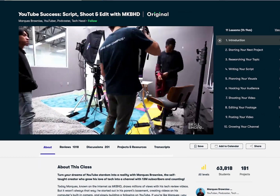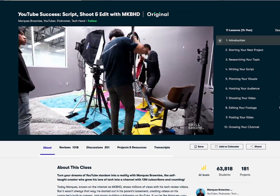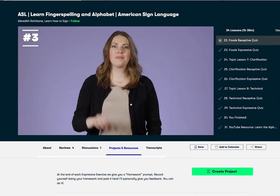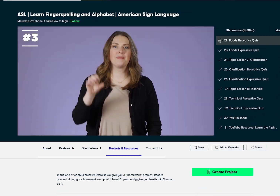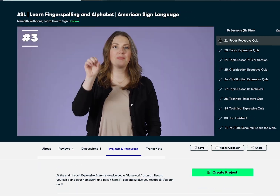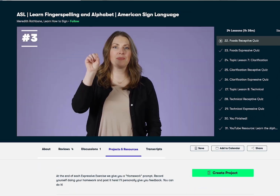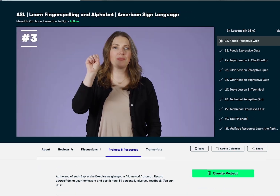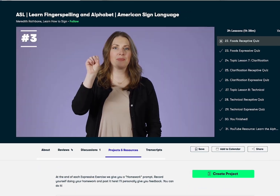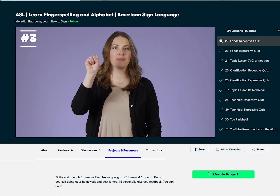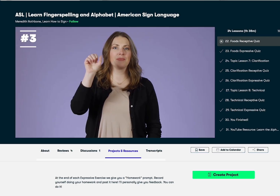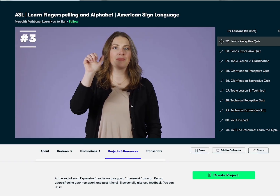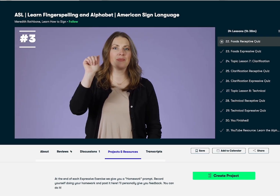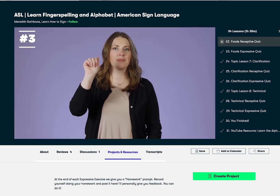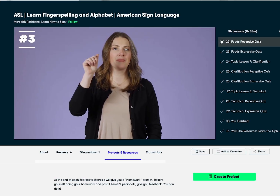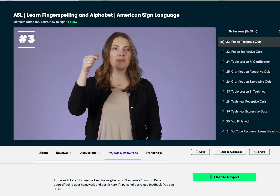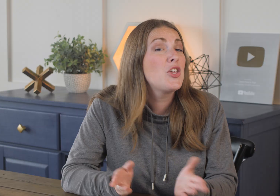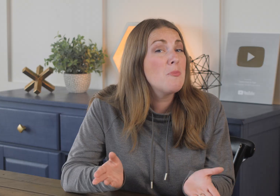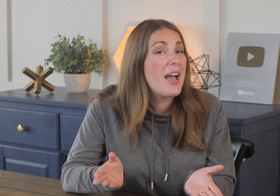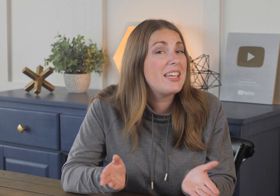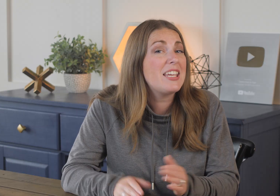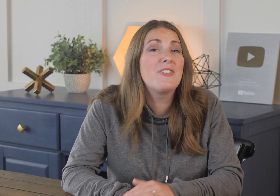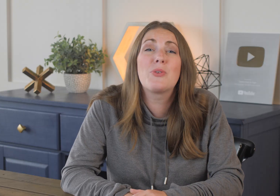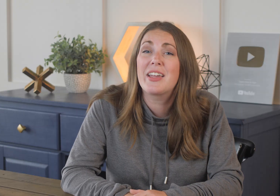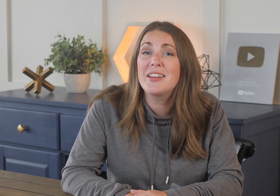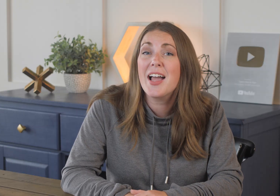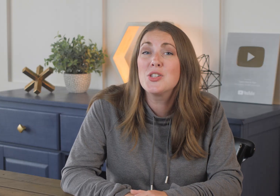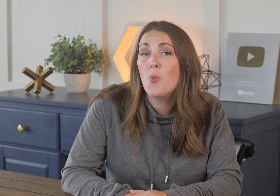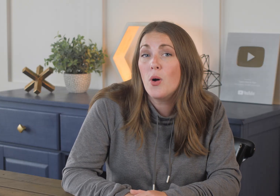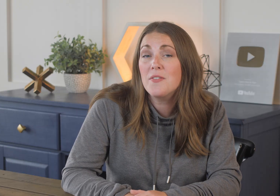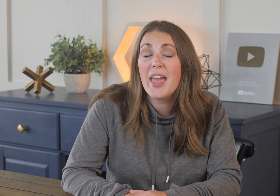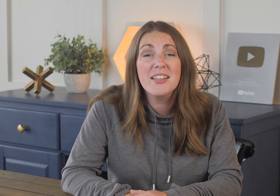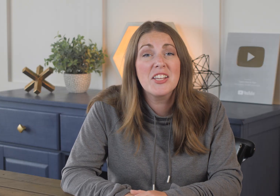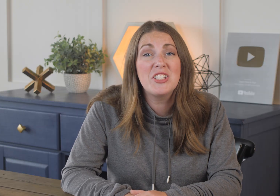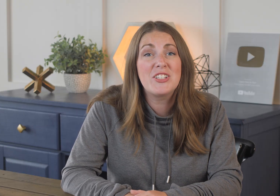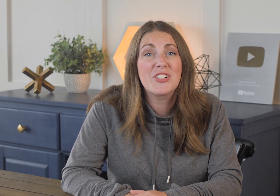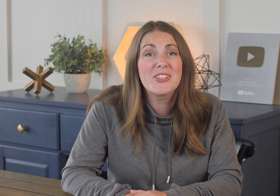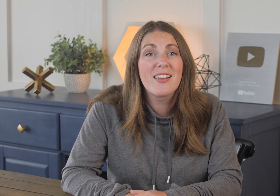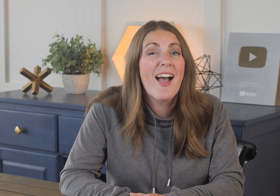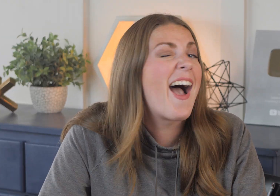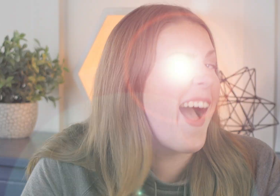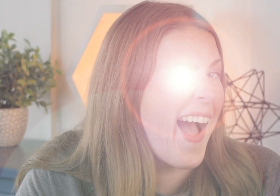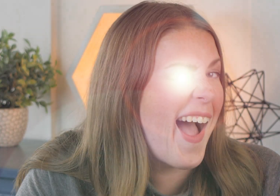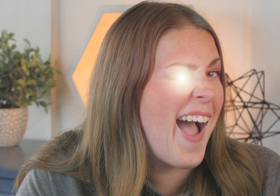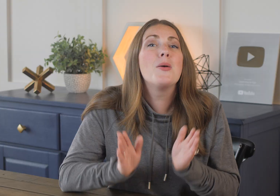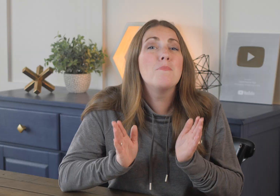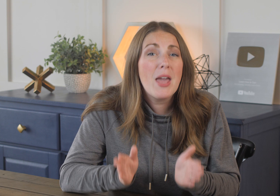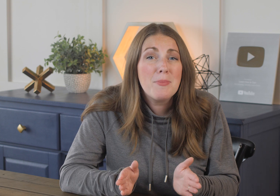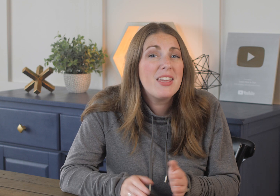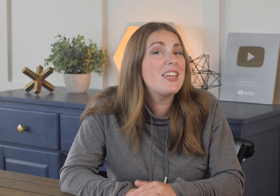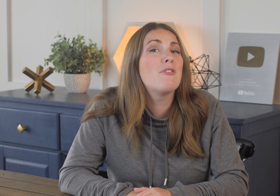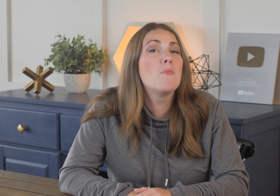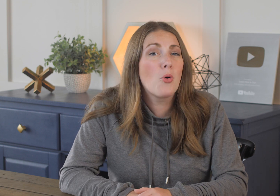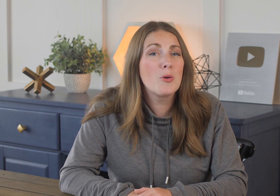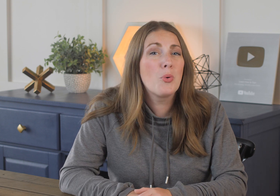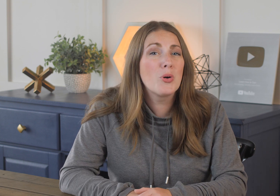and of course, ASL. You might even recognize one of the ASL teachers. Maybe even more